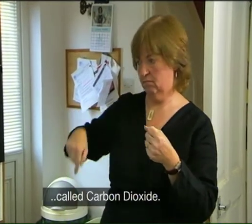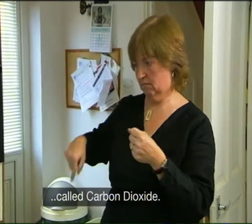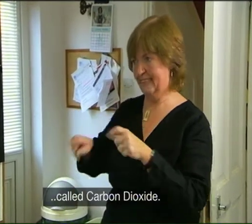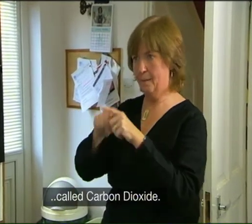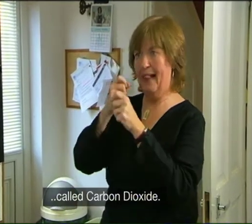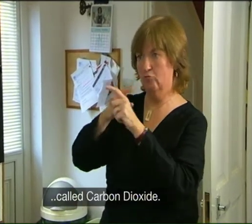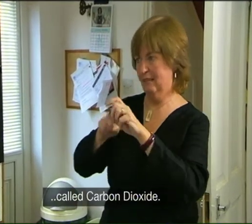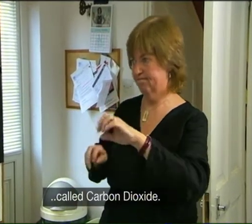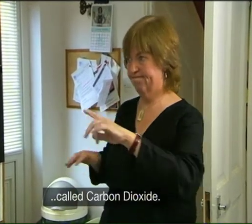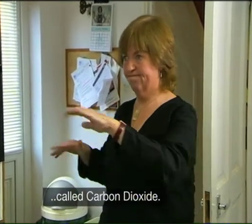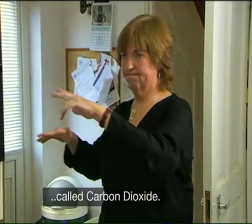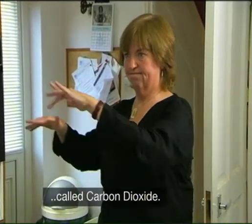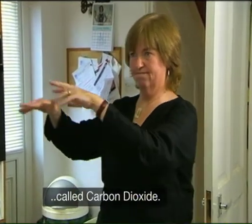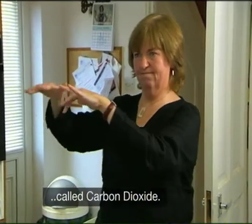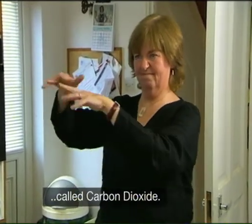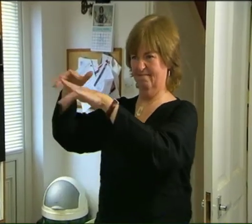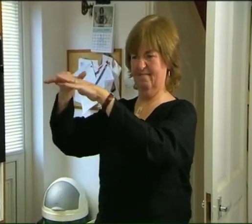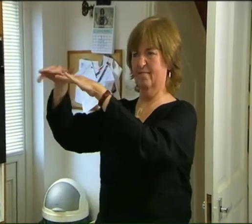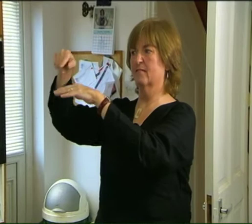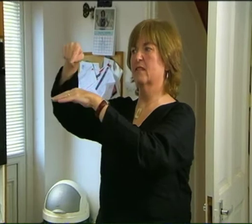called carbon dioxide.